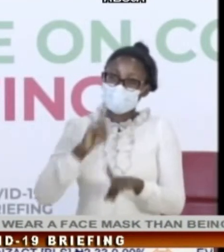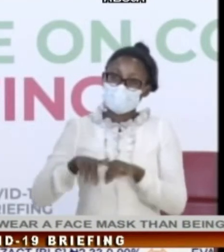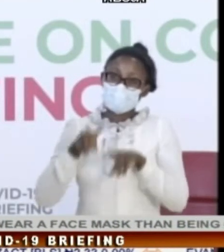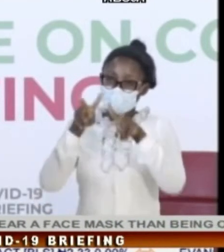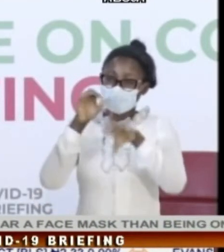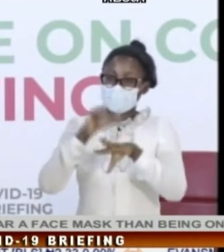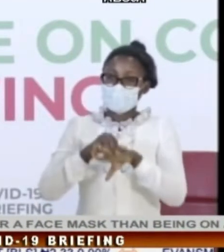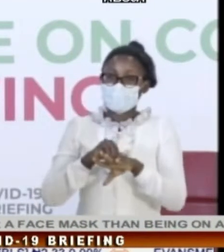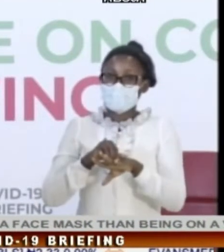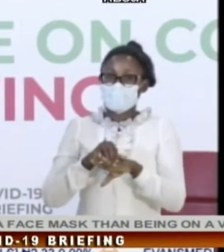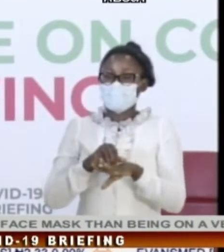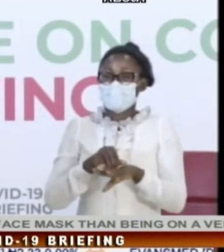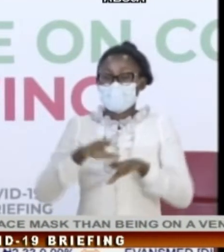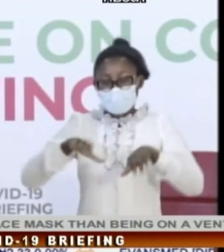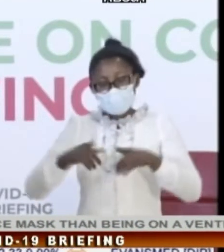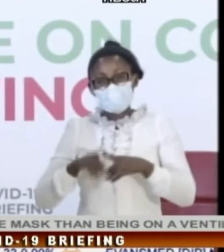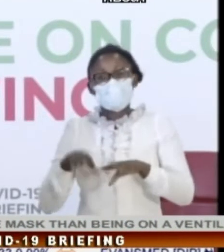of enforcement